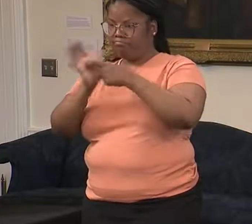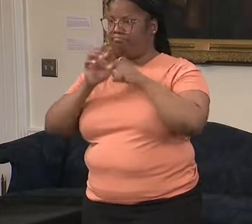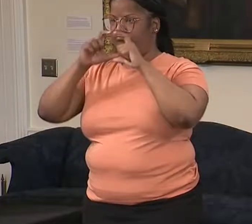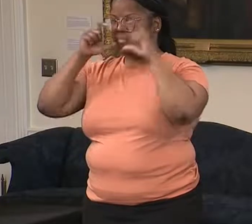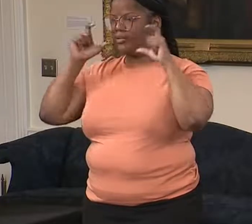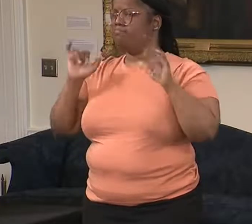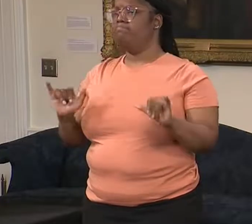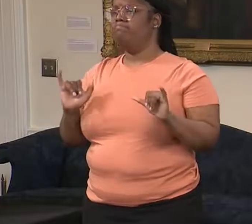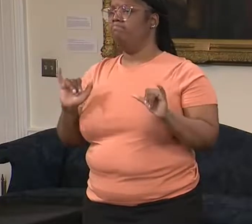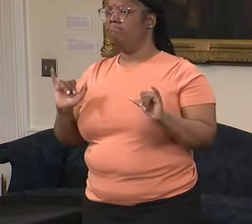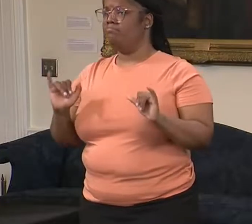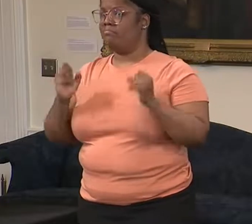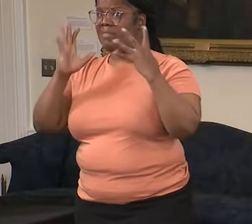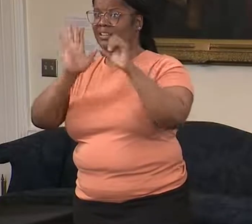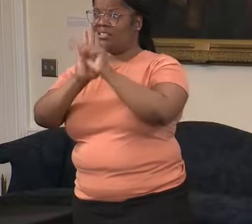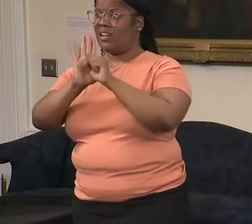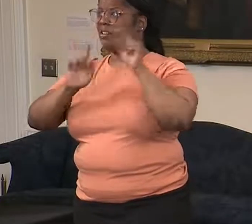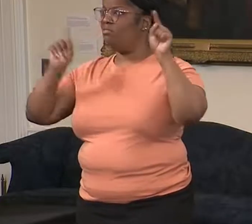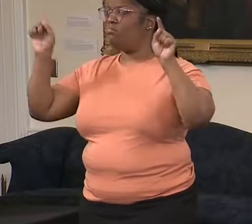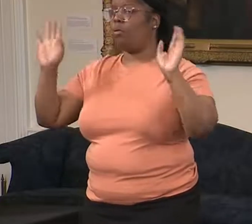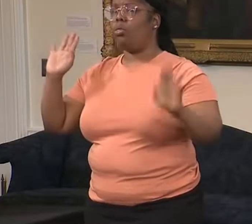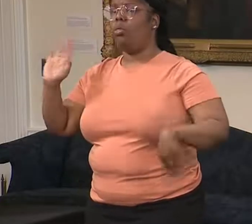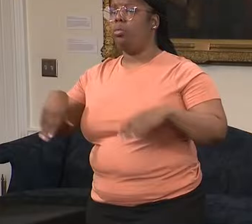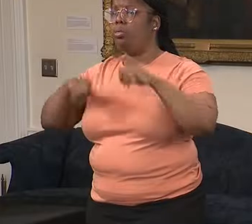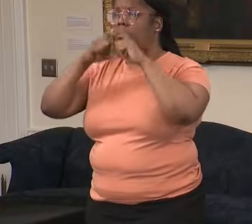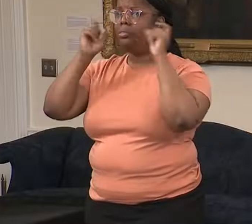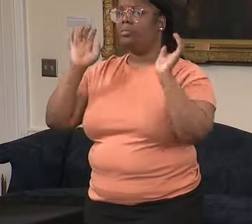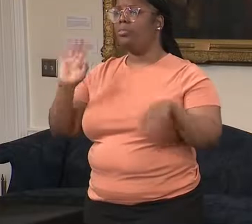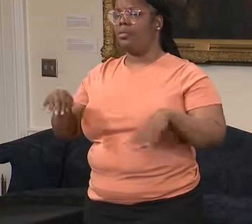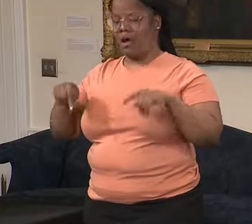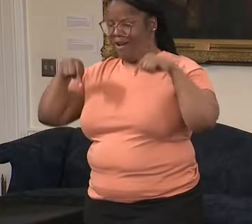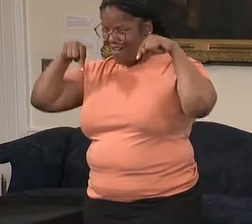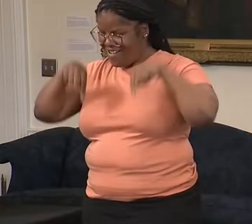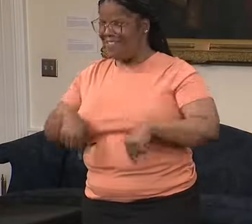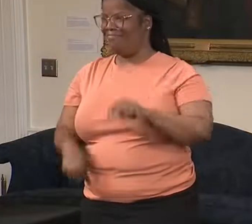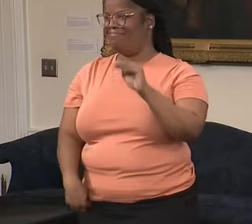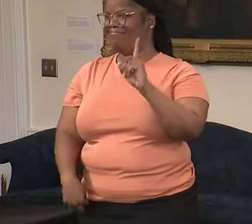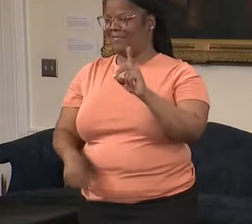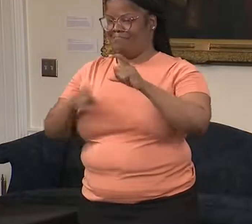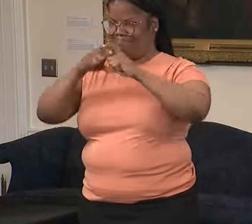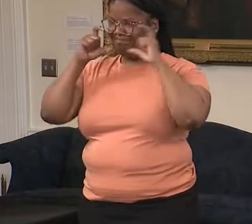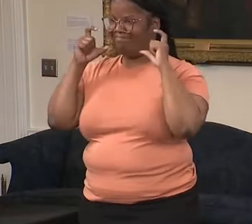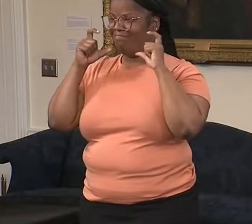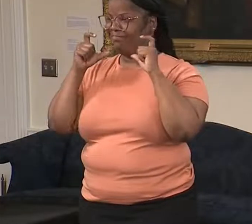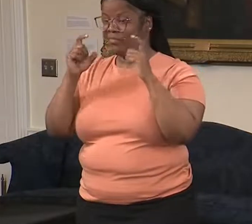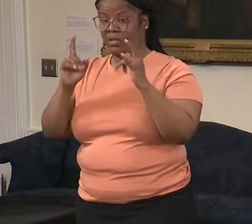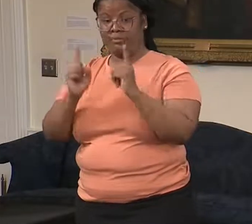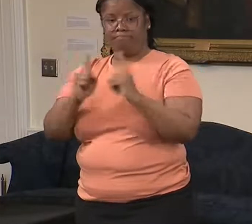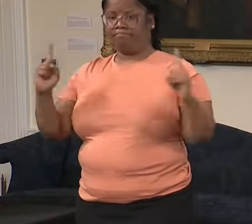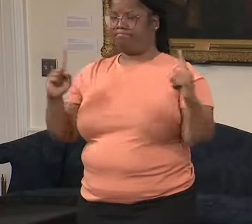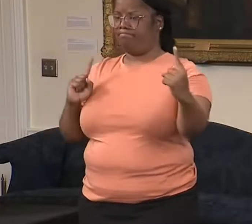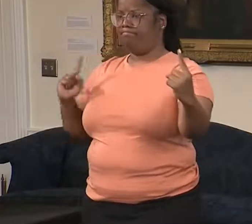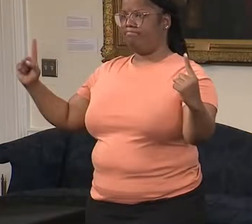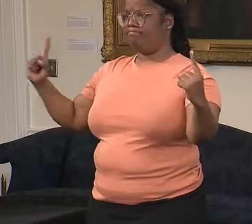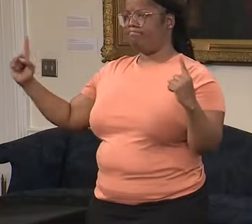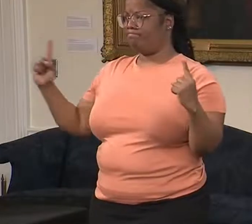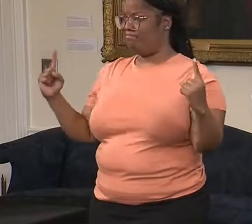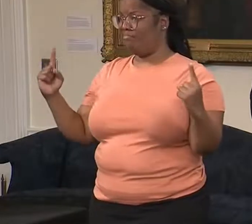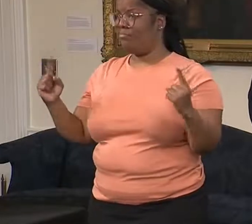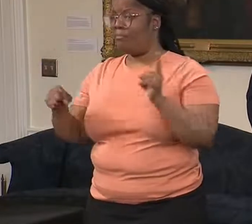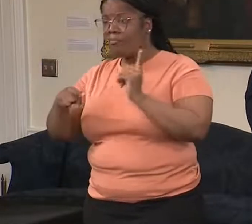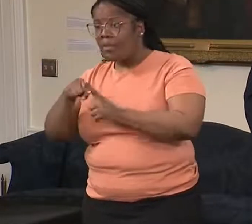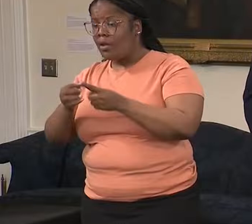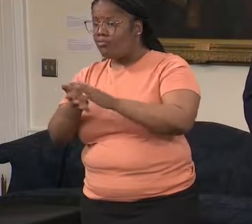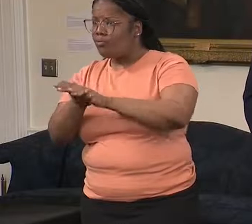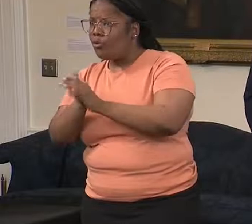don't. We still do. The distancing and getting the vaccine. So we're doing a better job on the vaccine. We still have the mask mandate. Well, we're still pushing all